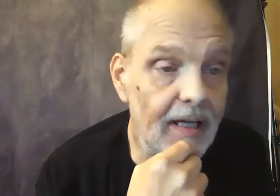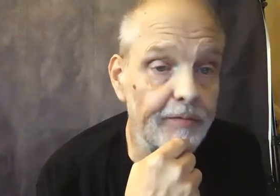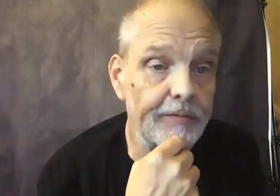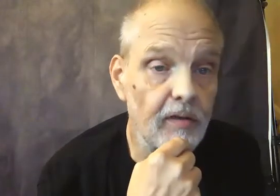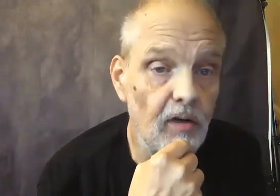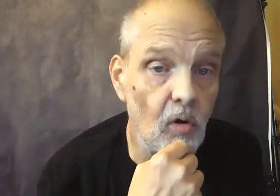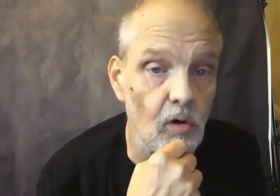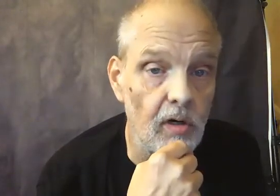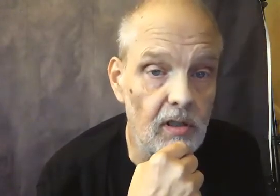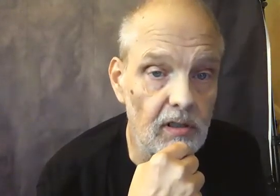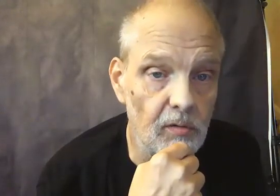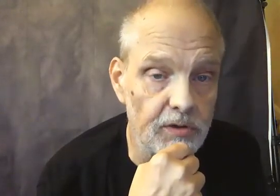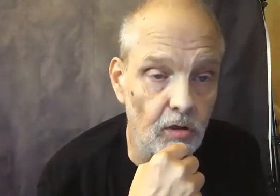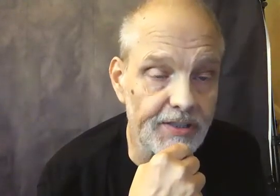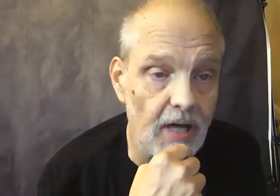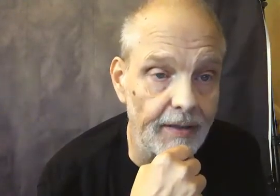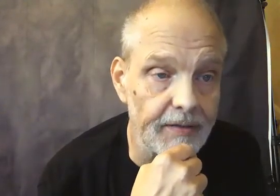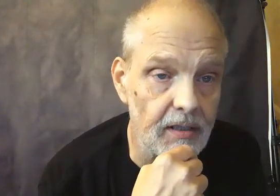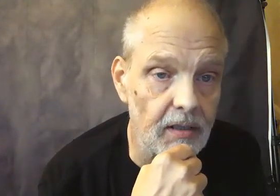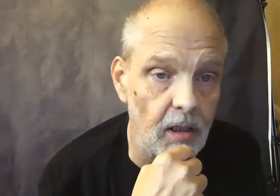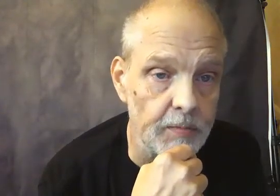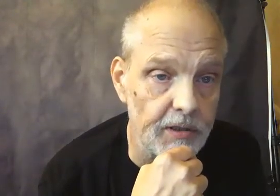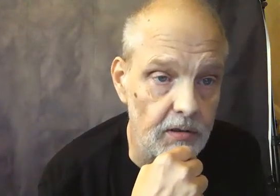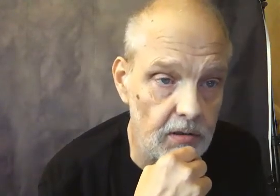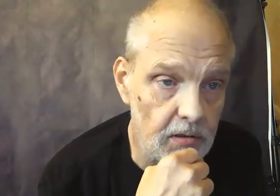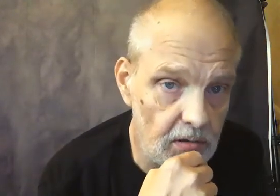deaf or what's called silent clubs,